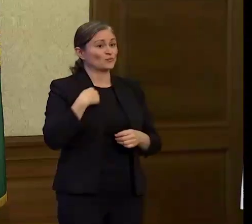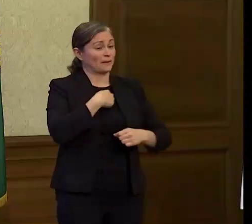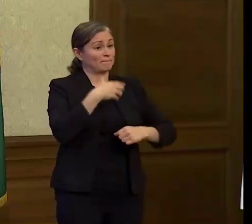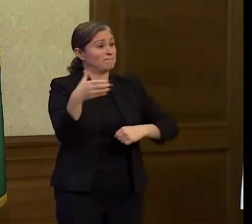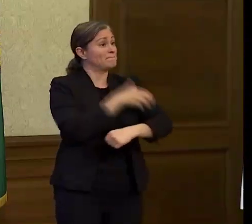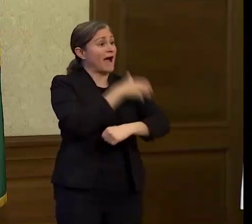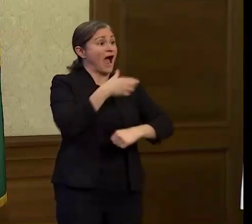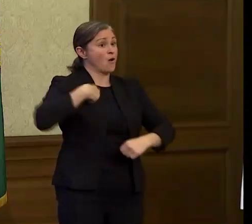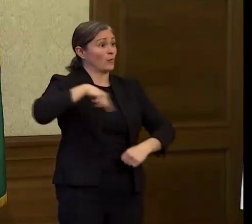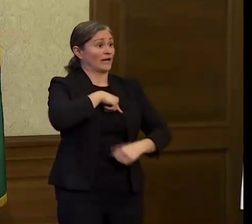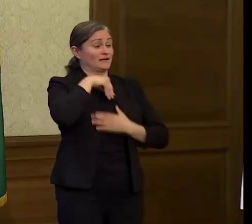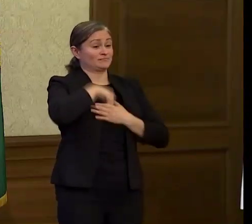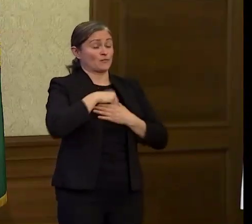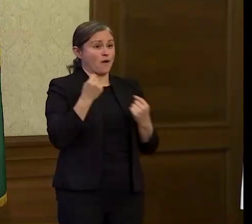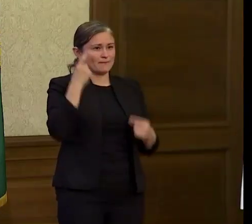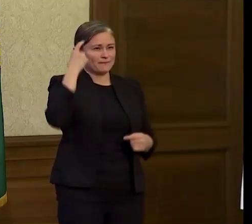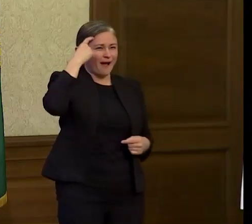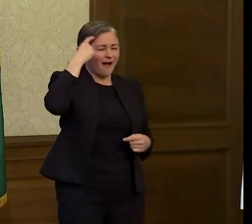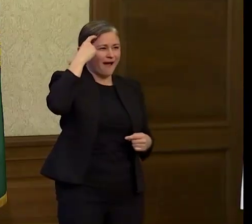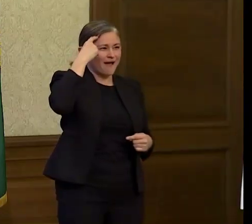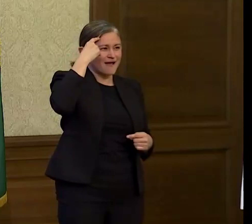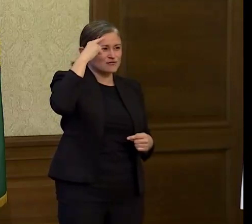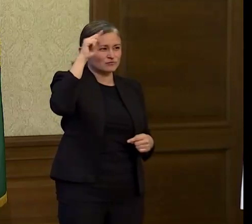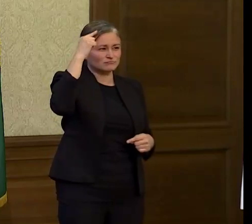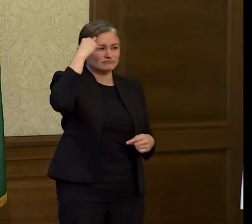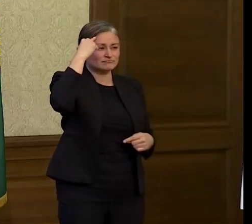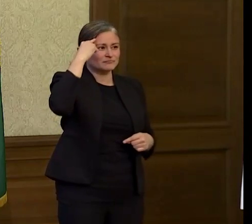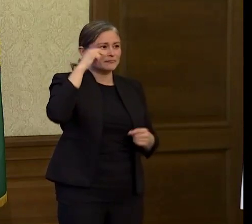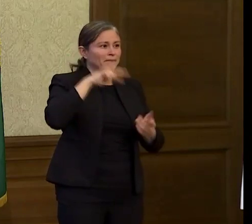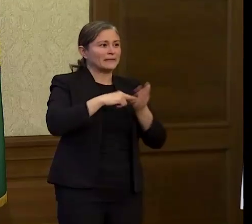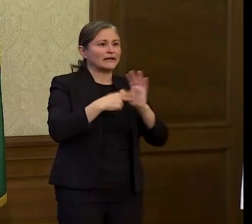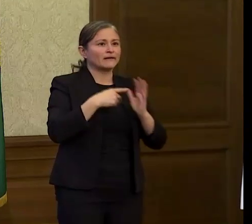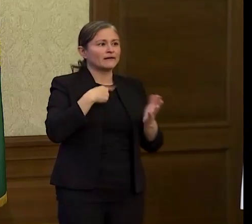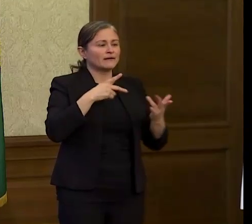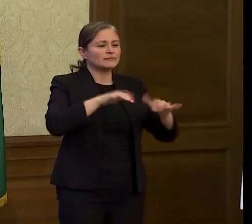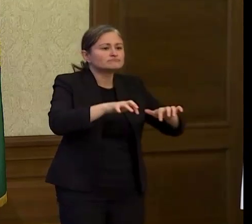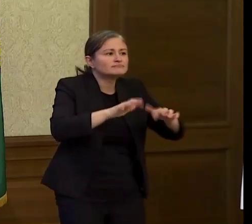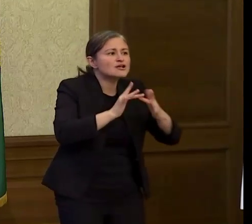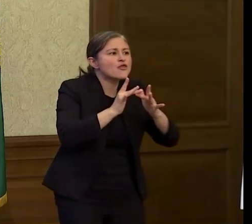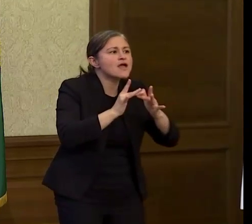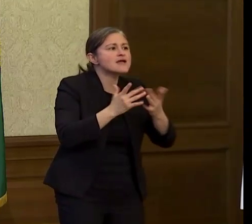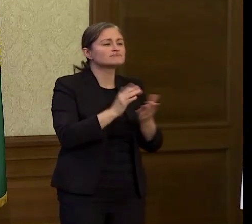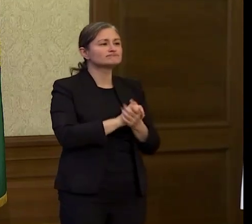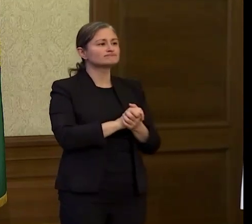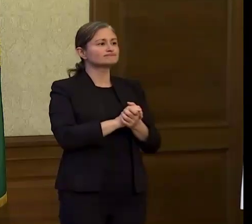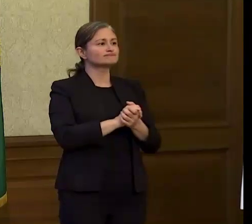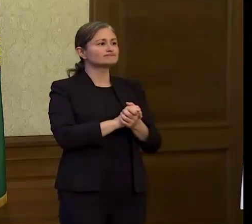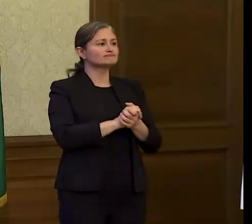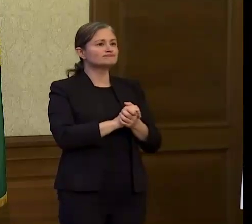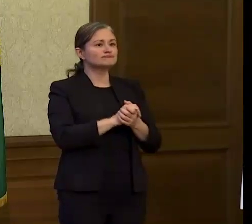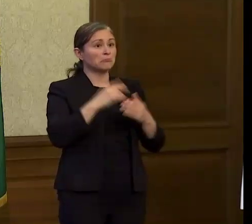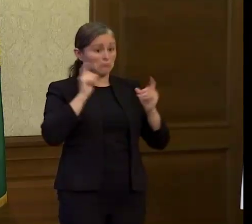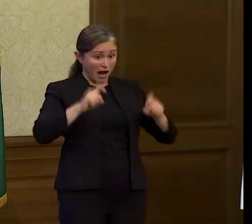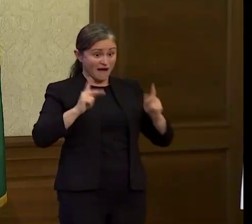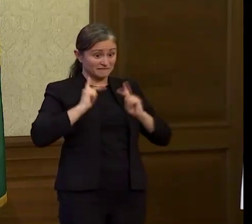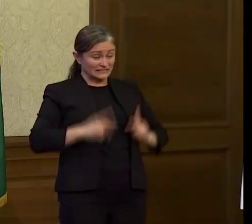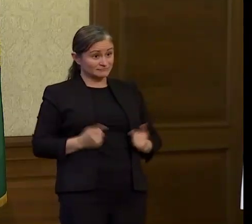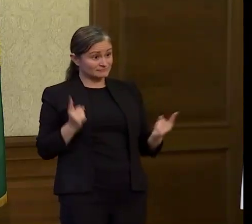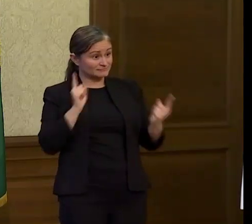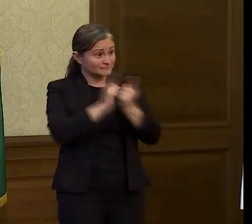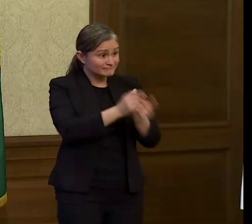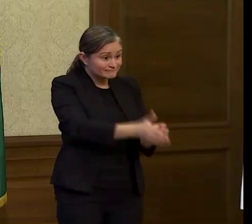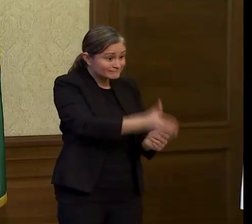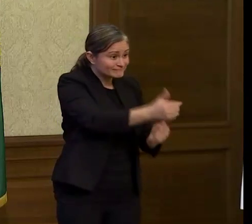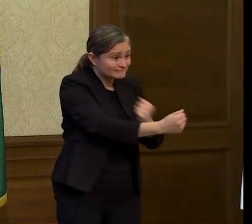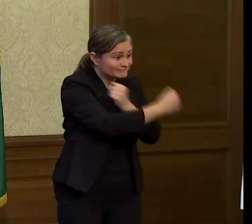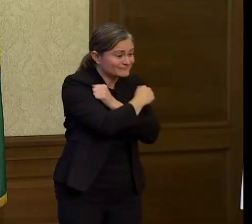frankly interact electronically rather than physically right now. And that's a very powerful thing. It is in our control, and that's nice to have